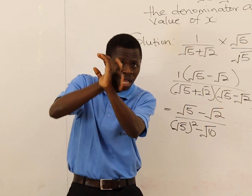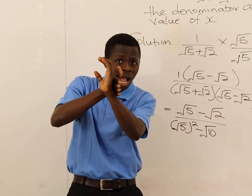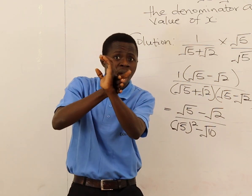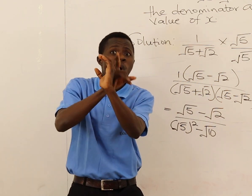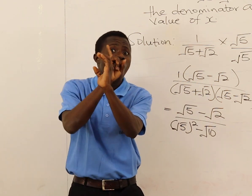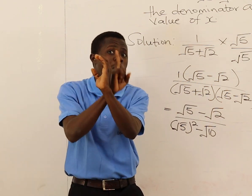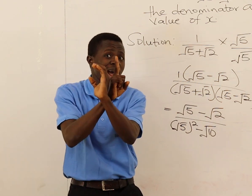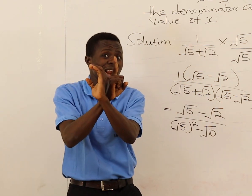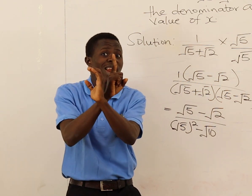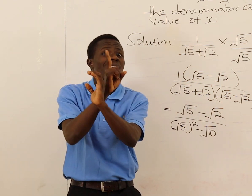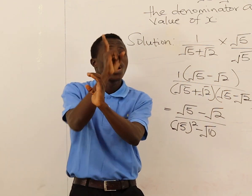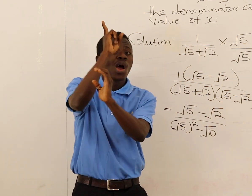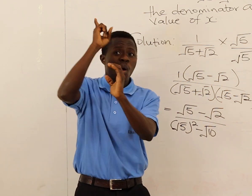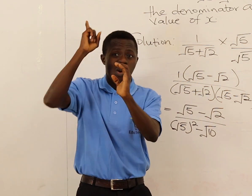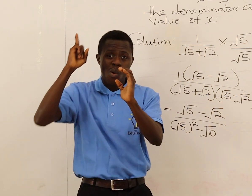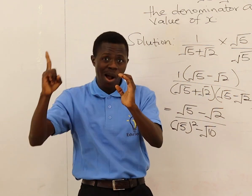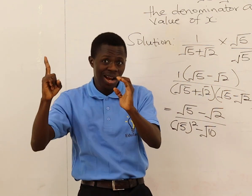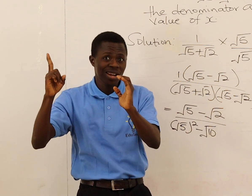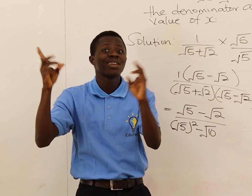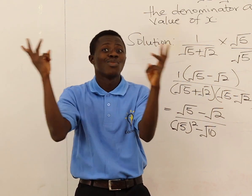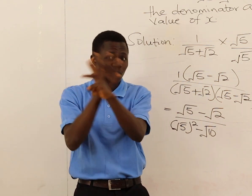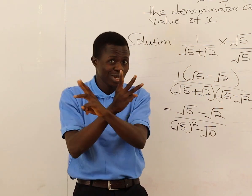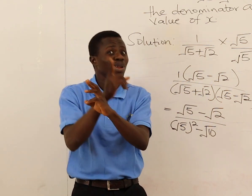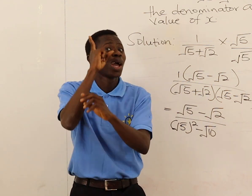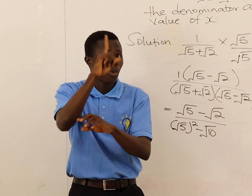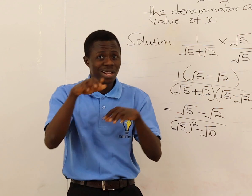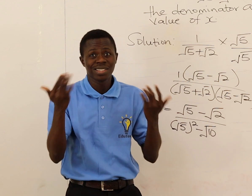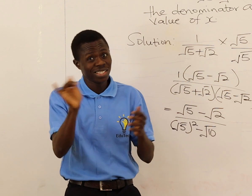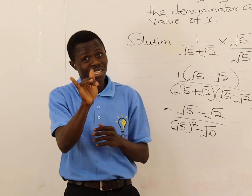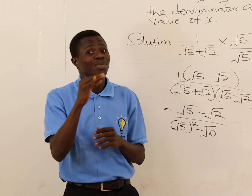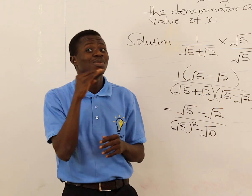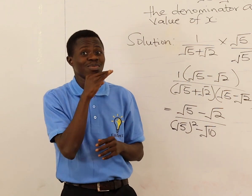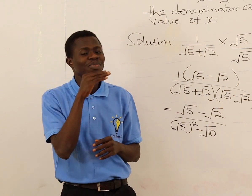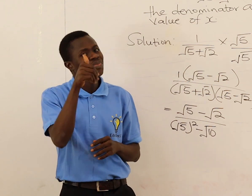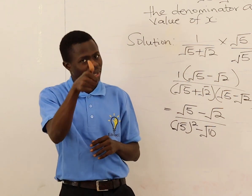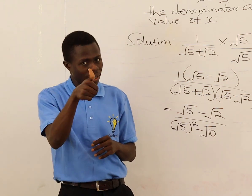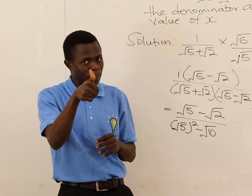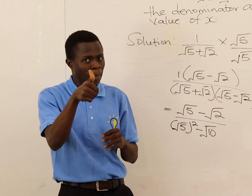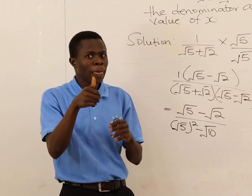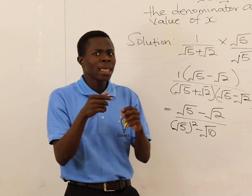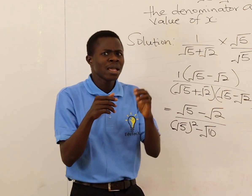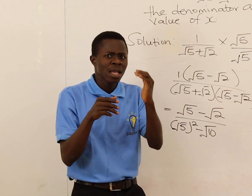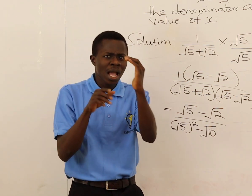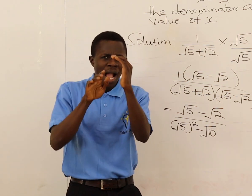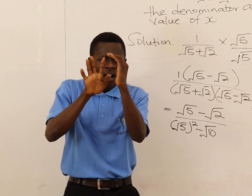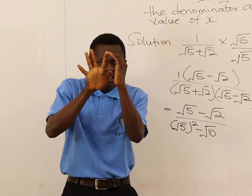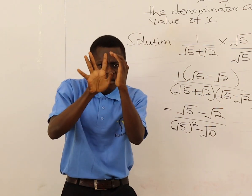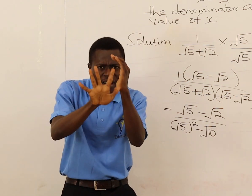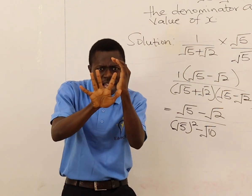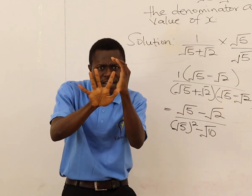one. So we are safe with that one. Then we have the number inside the square root sign, 2 and 5 multiplying, and